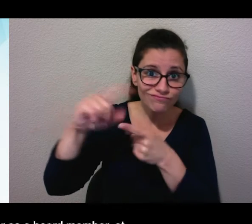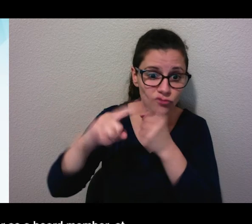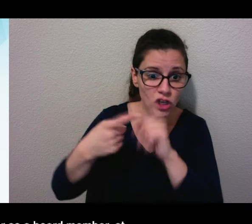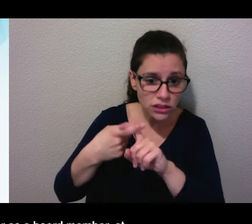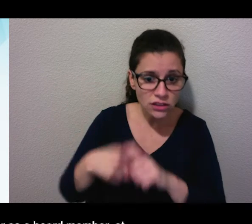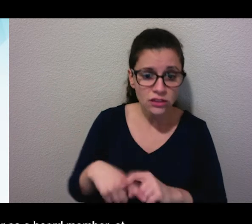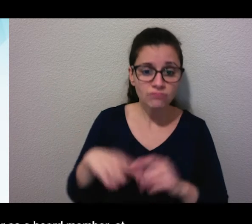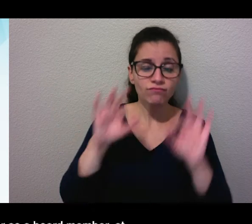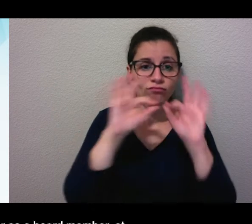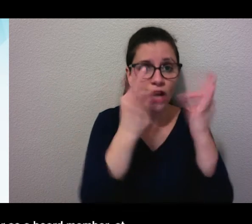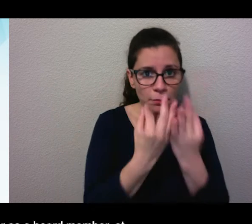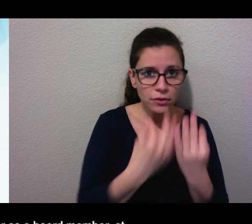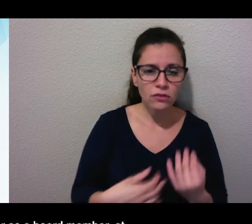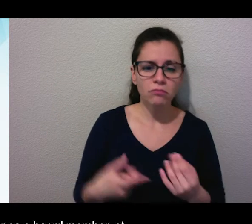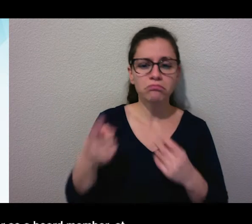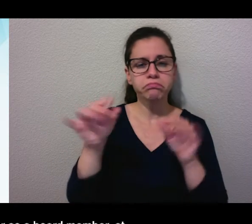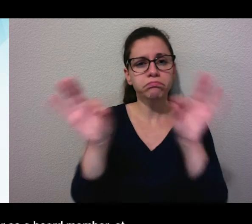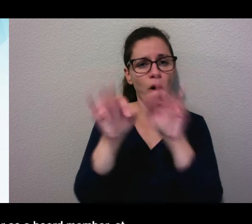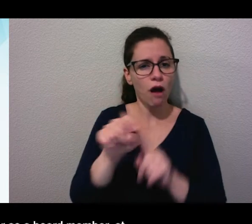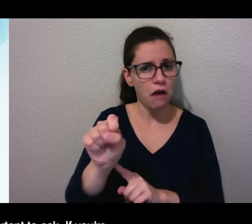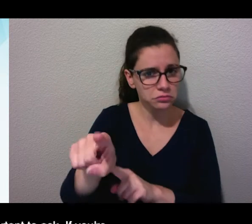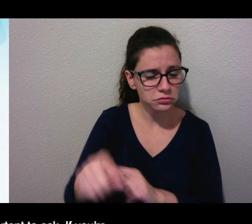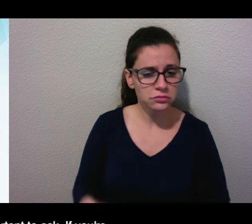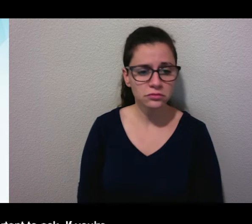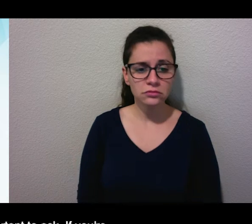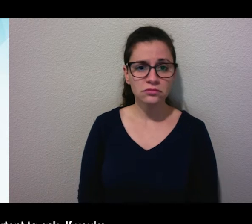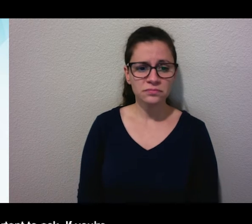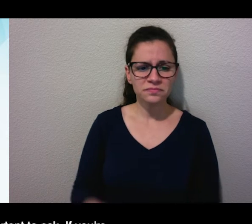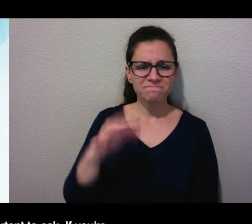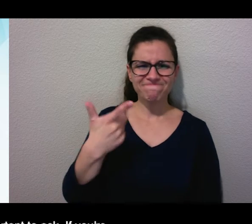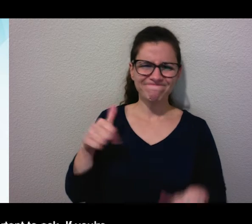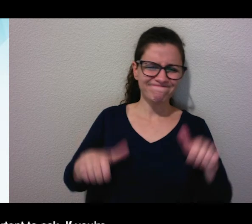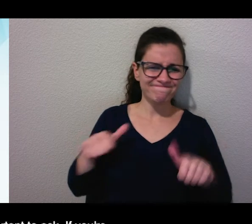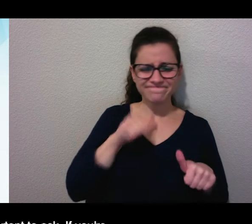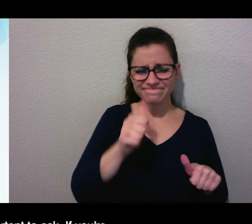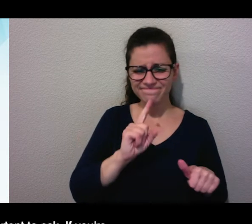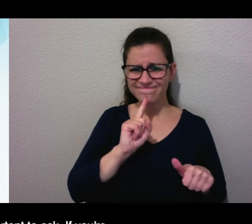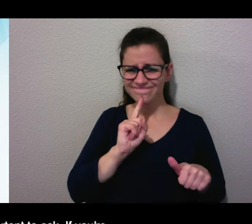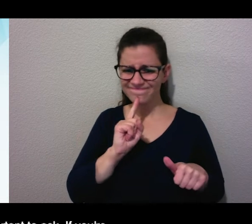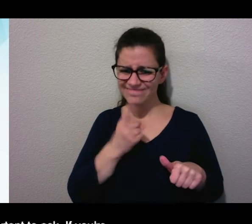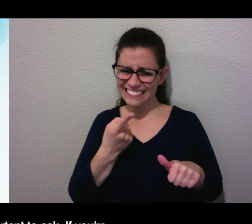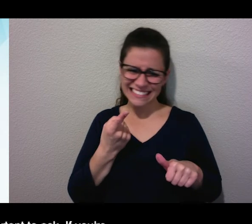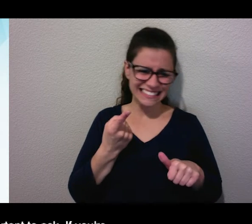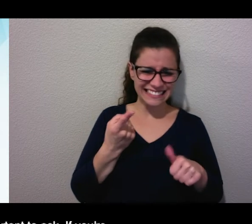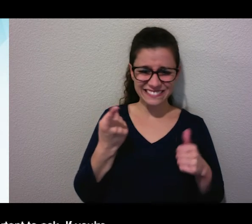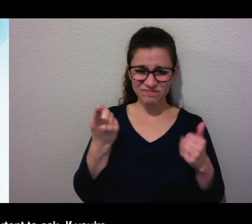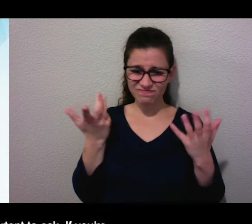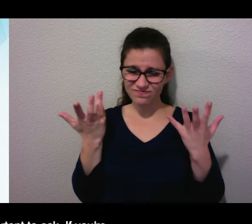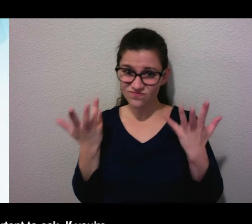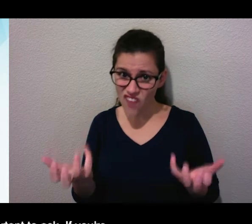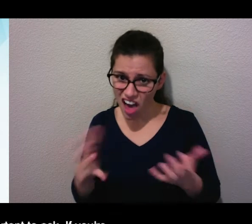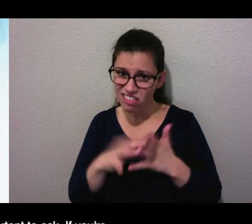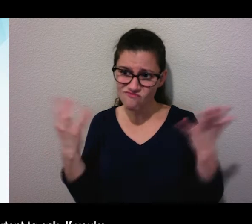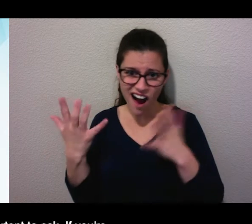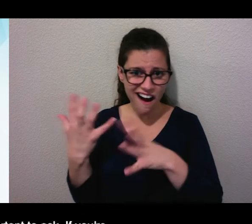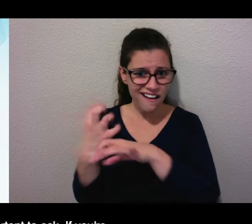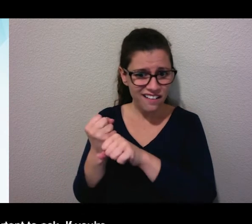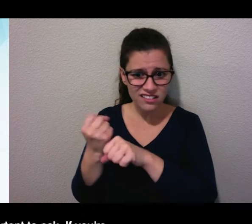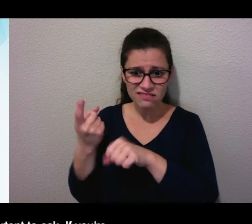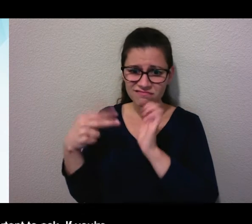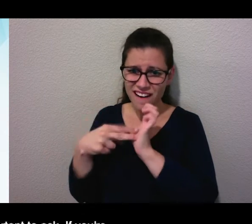member, at work, or even amongst friends and family, it's always important to